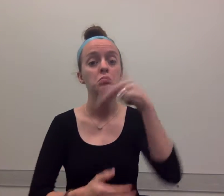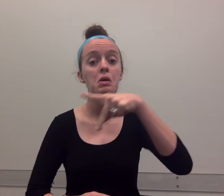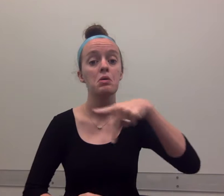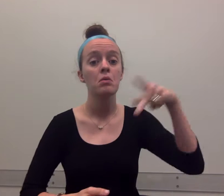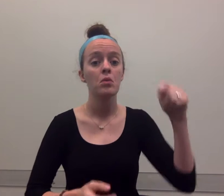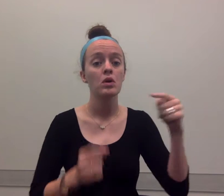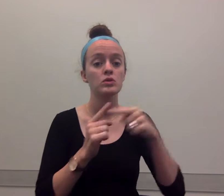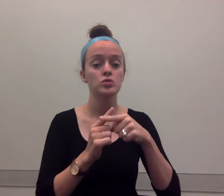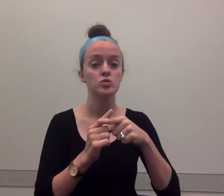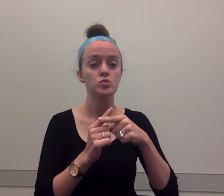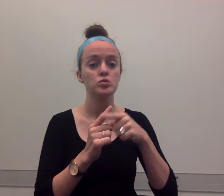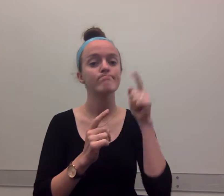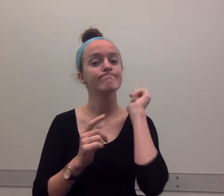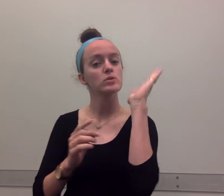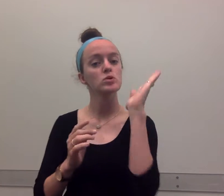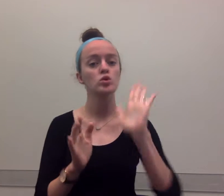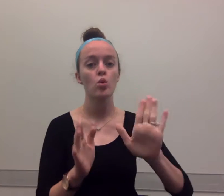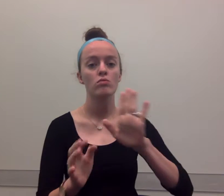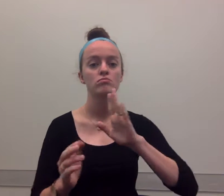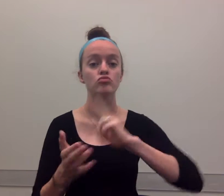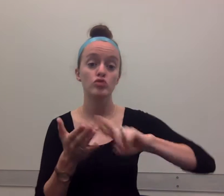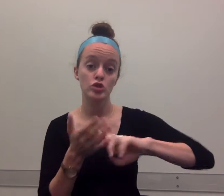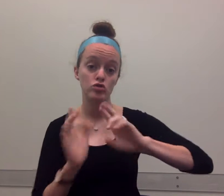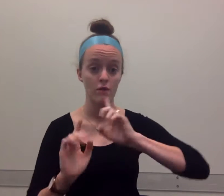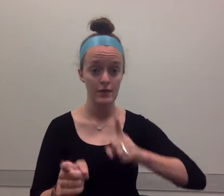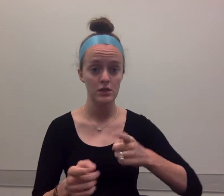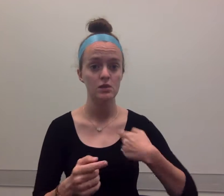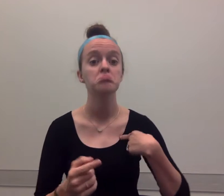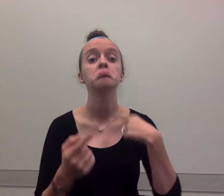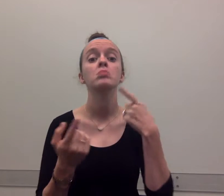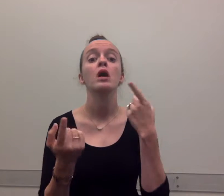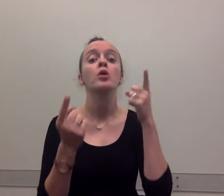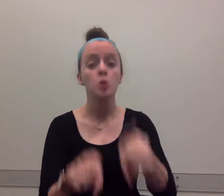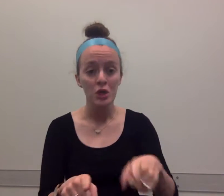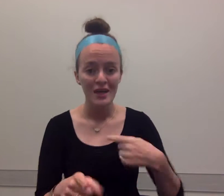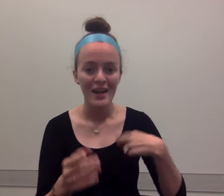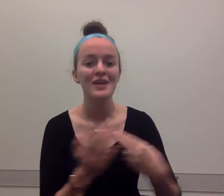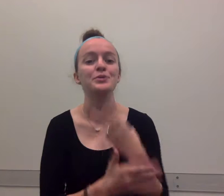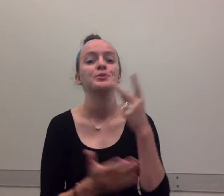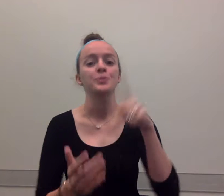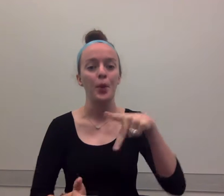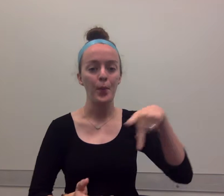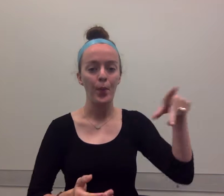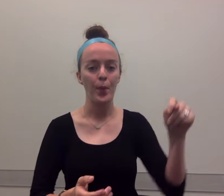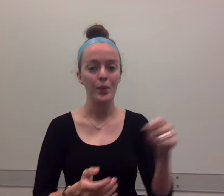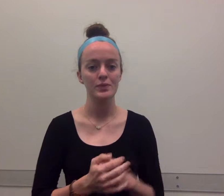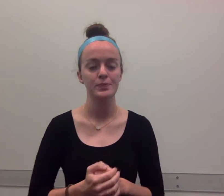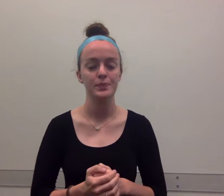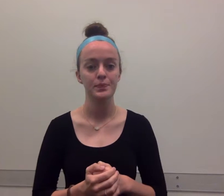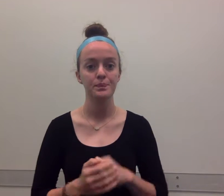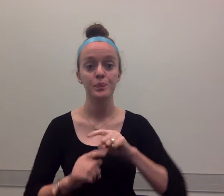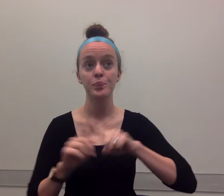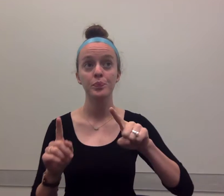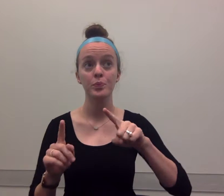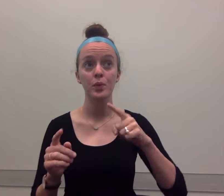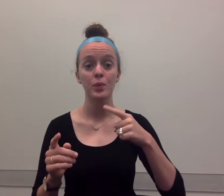to present your research findings. I agreed to use PowerPoint, and I was also instructed